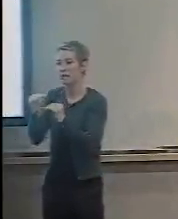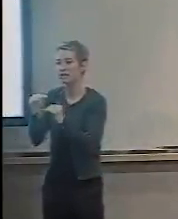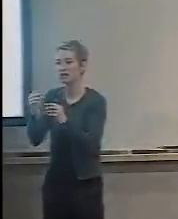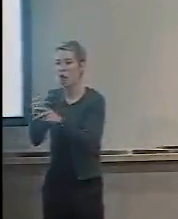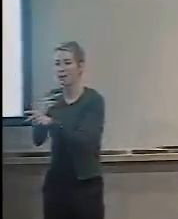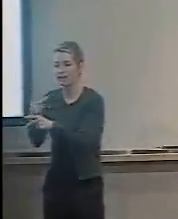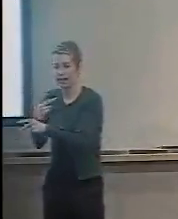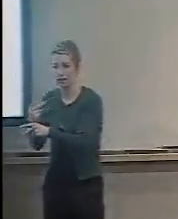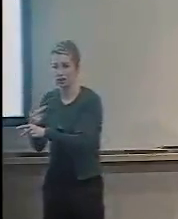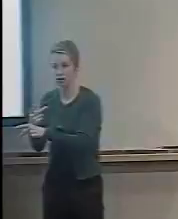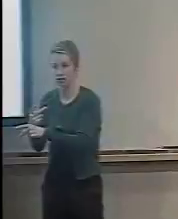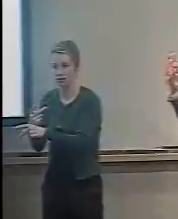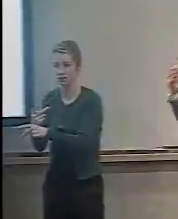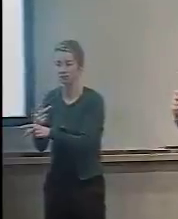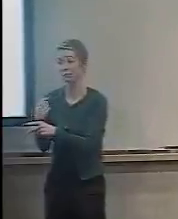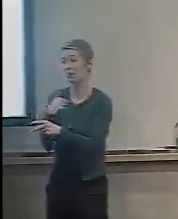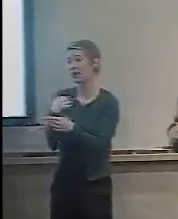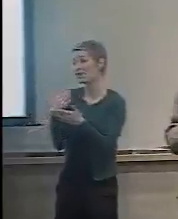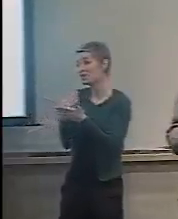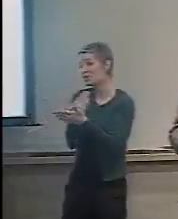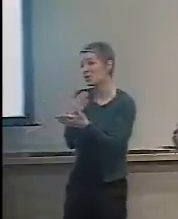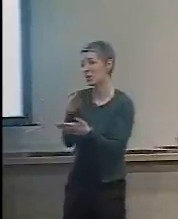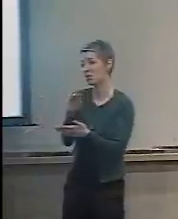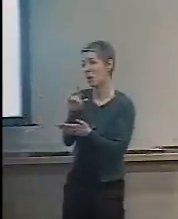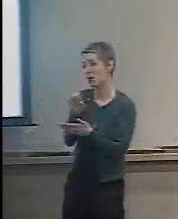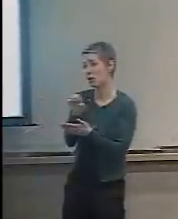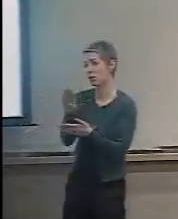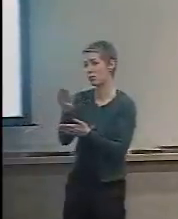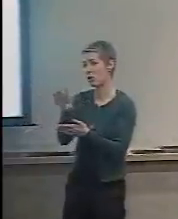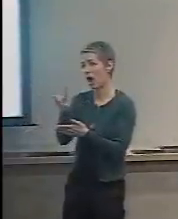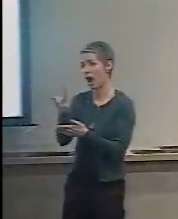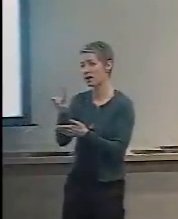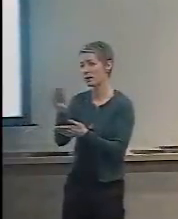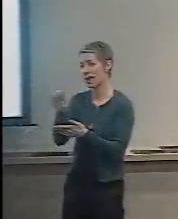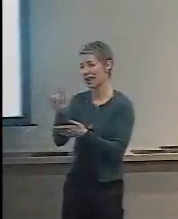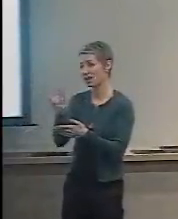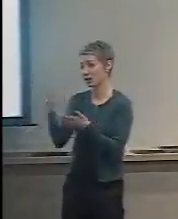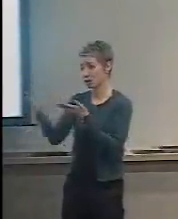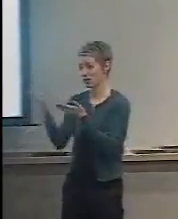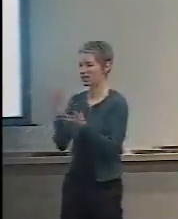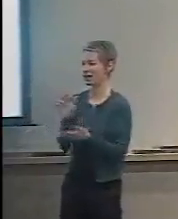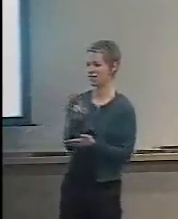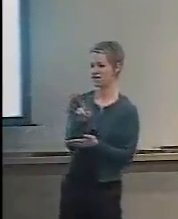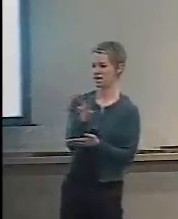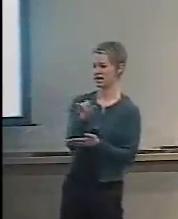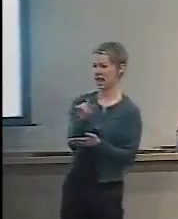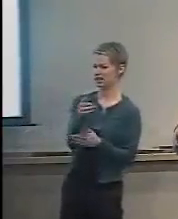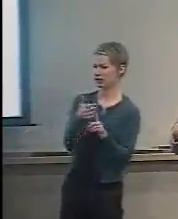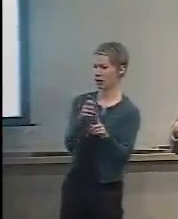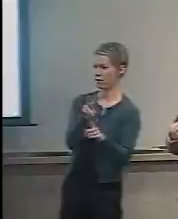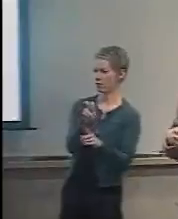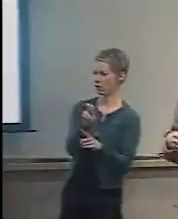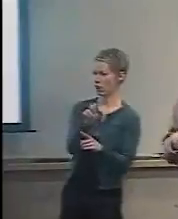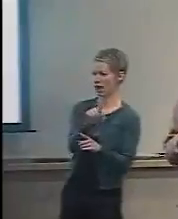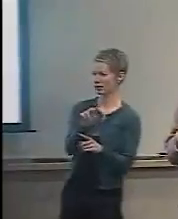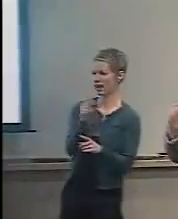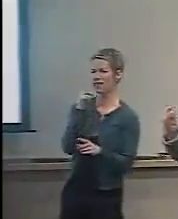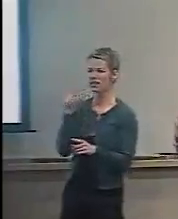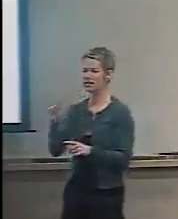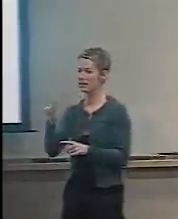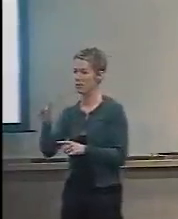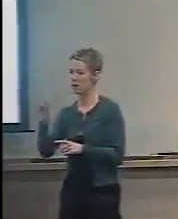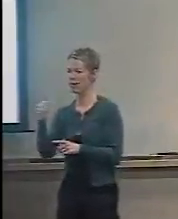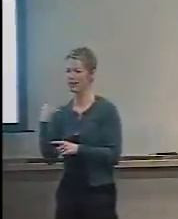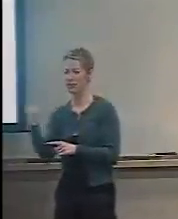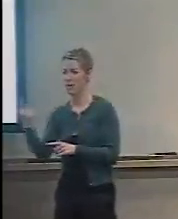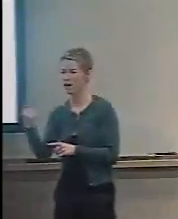Now there are these new mobile broadband services out there like DCAS from Verizon, and I think T-Mobile has one and Sprint has one, and they all have